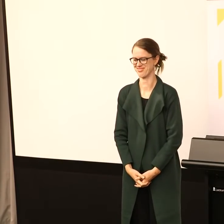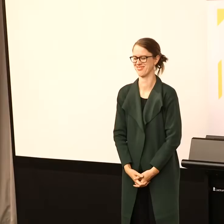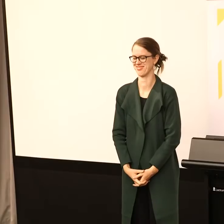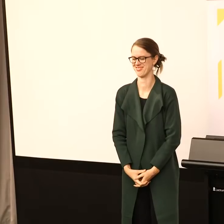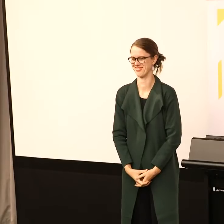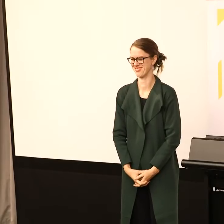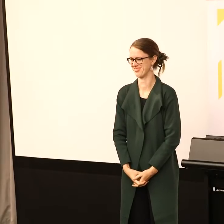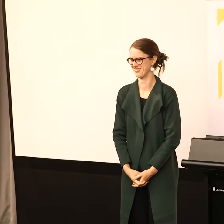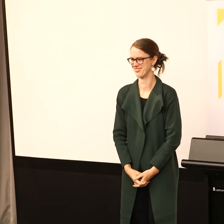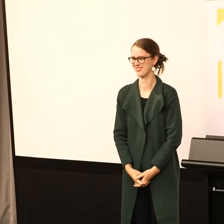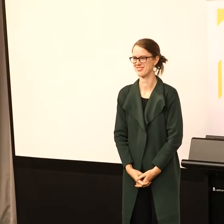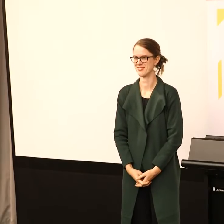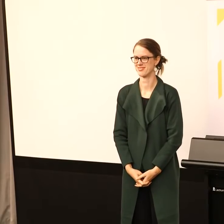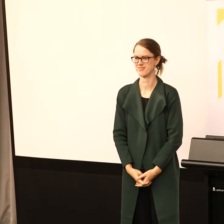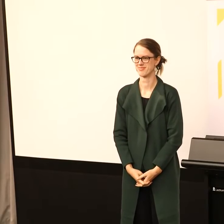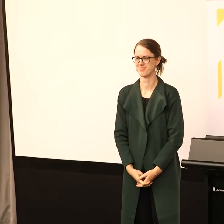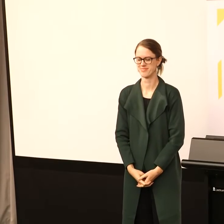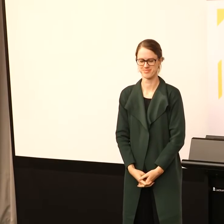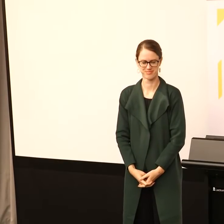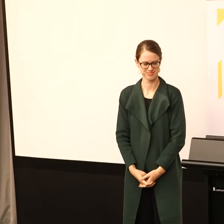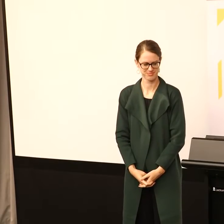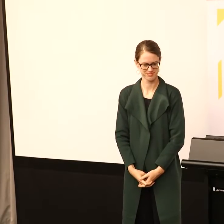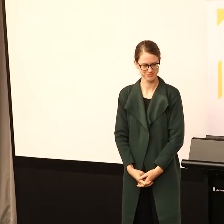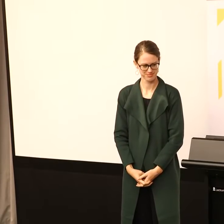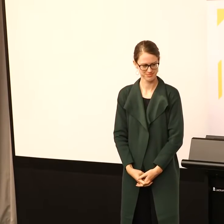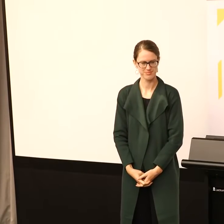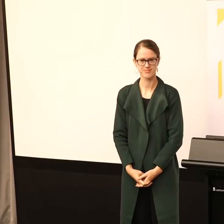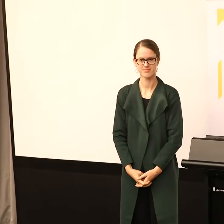week untaxed. In fact, we'll leave the...